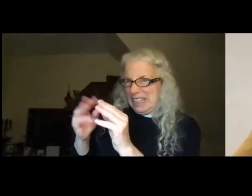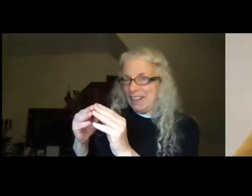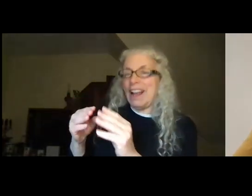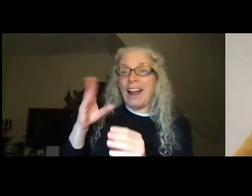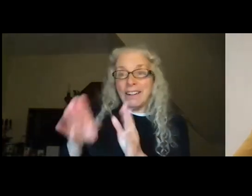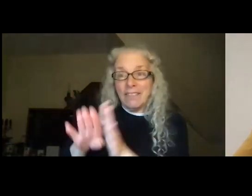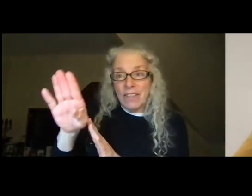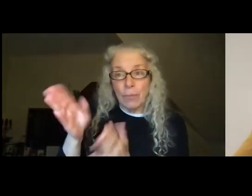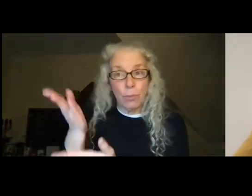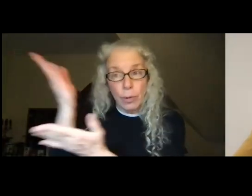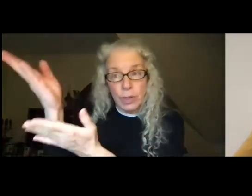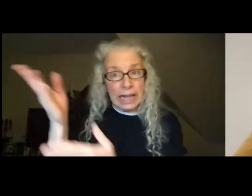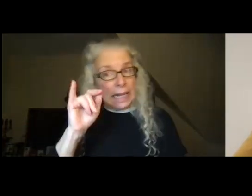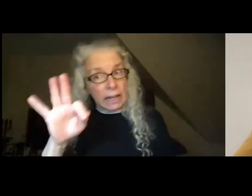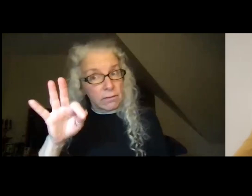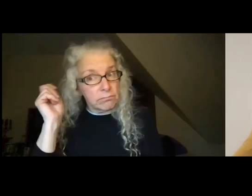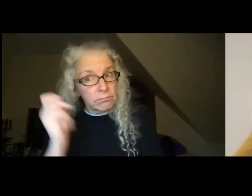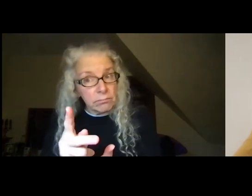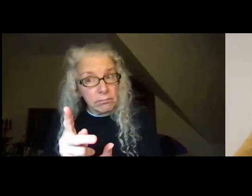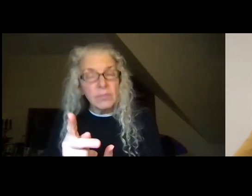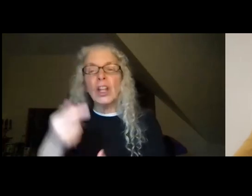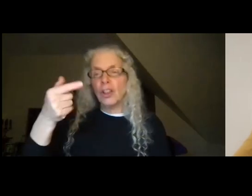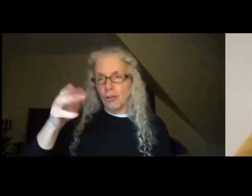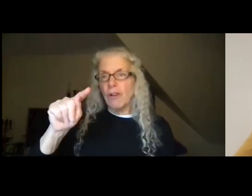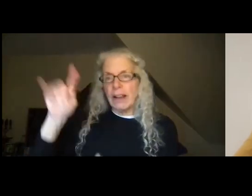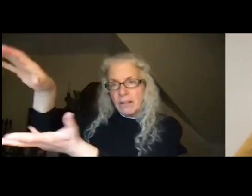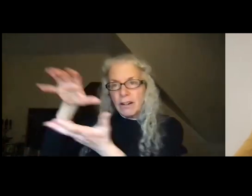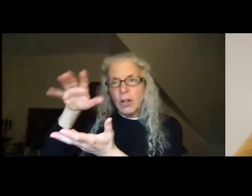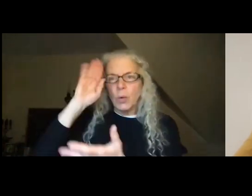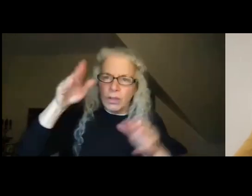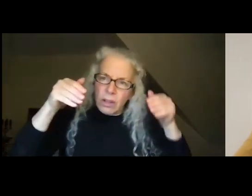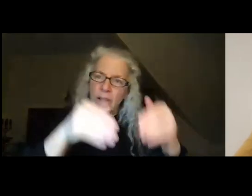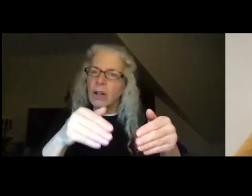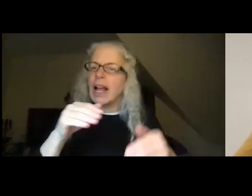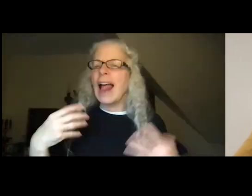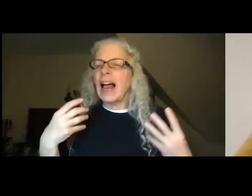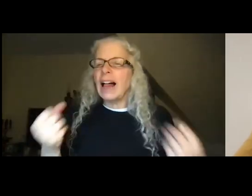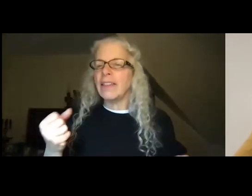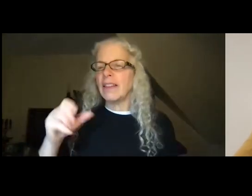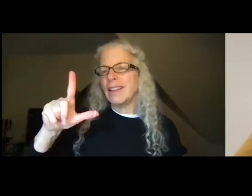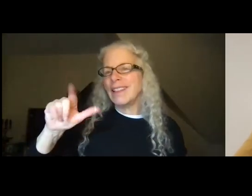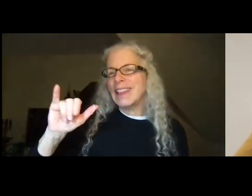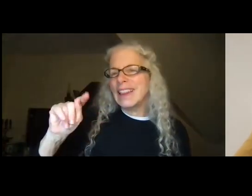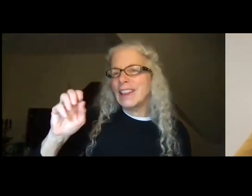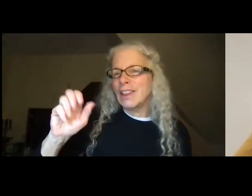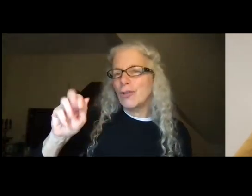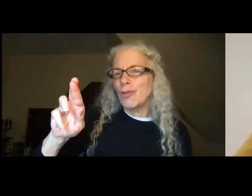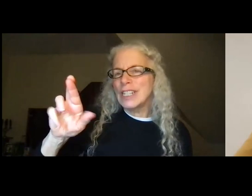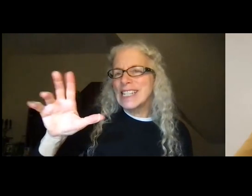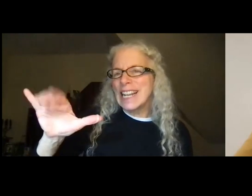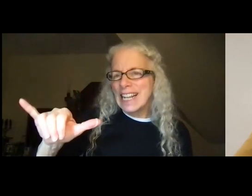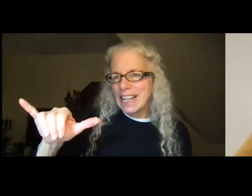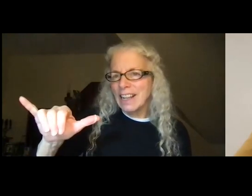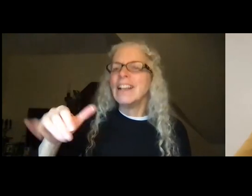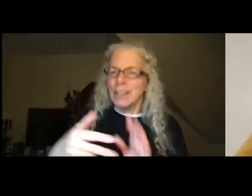go through, the grant would focus on health literacy, and it would build off of the work that our